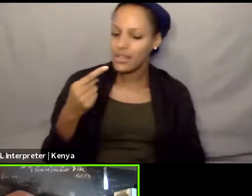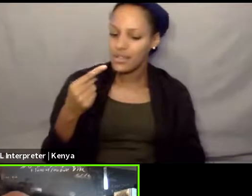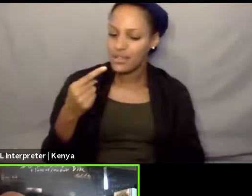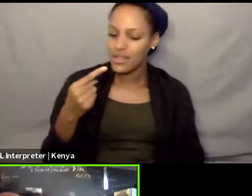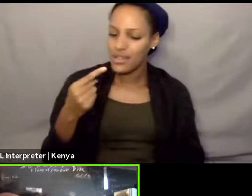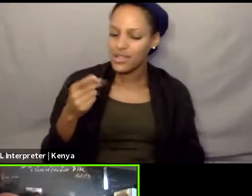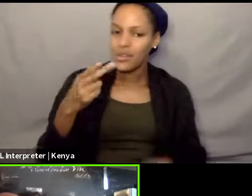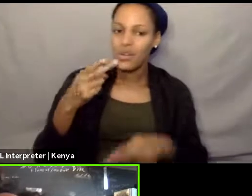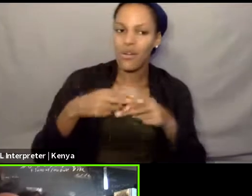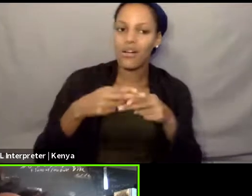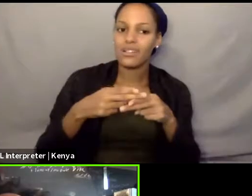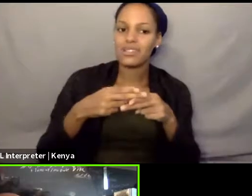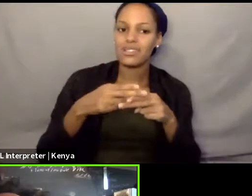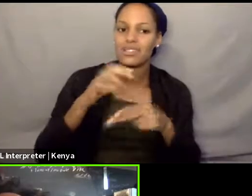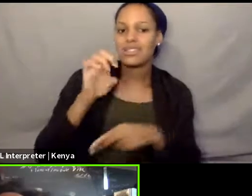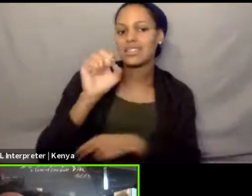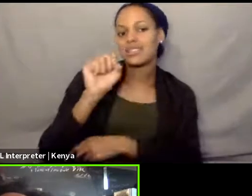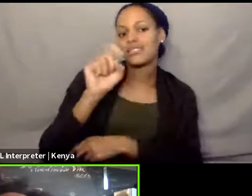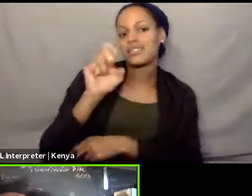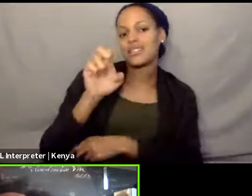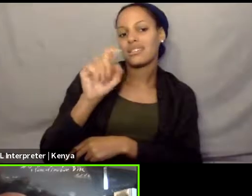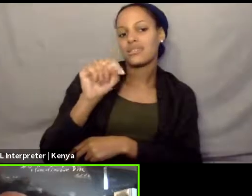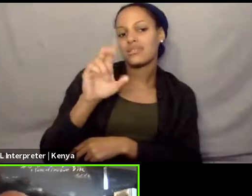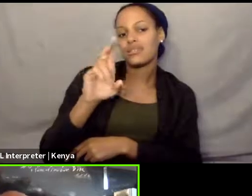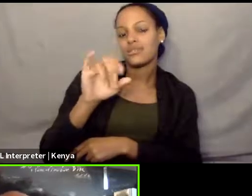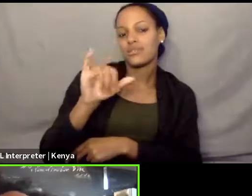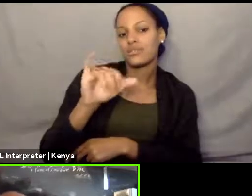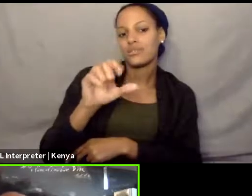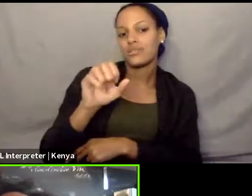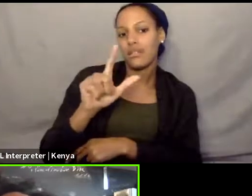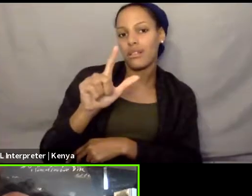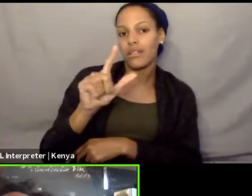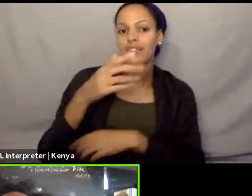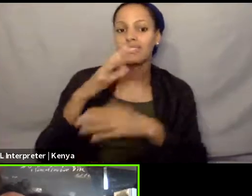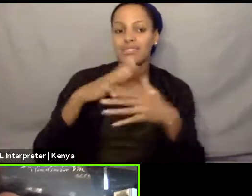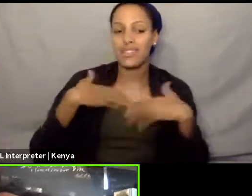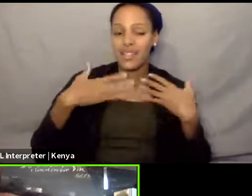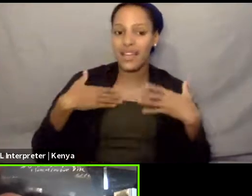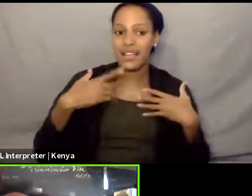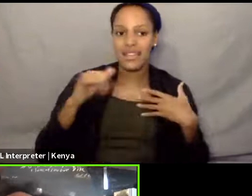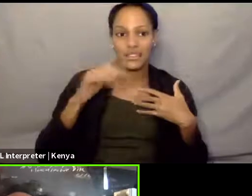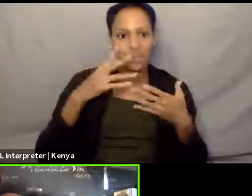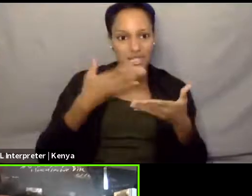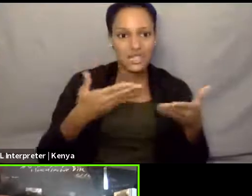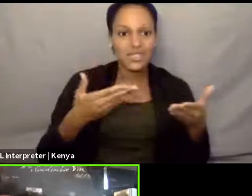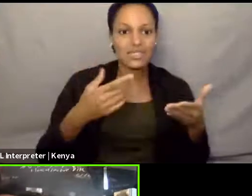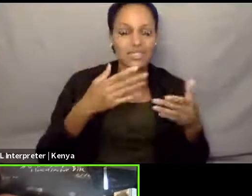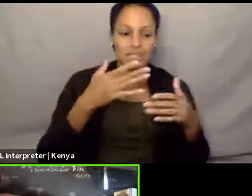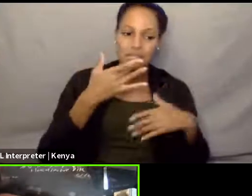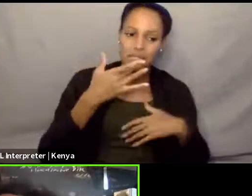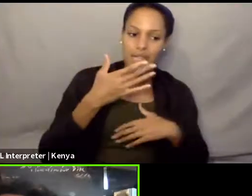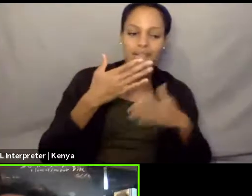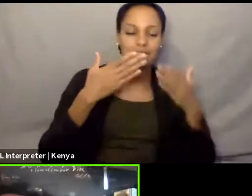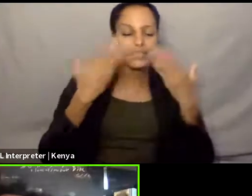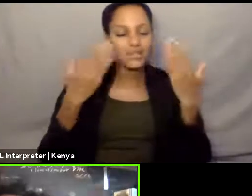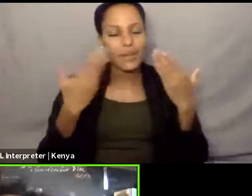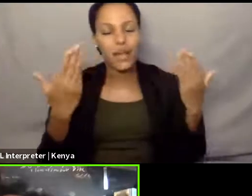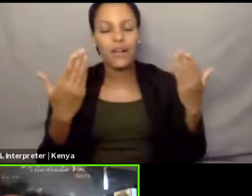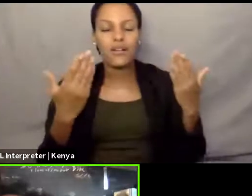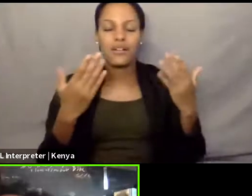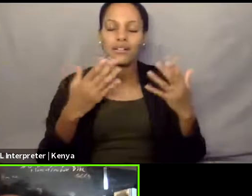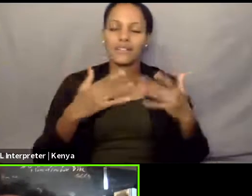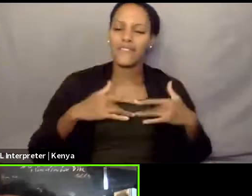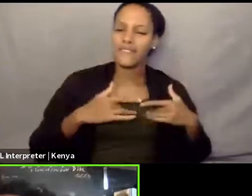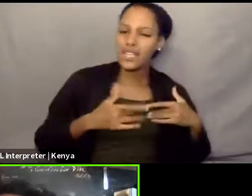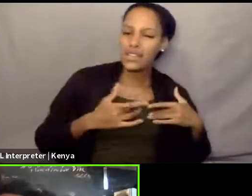you called them the sensual delights, it hadn't occurred to me that that's what they are. They're sort of like the taste or the smell or the feeling,